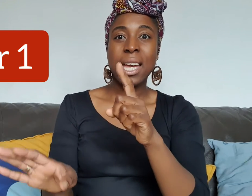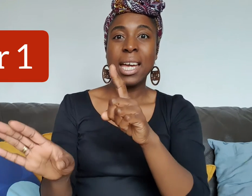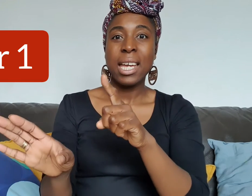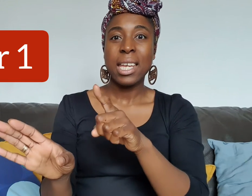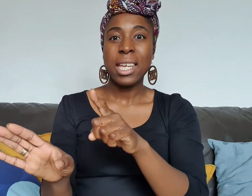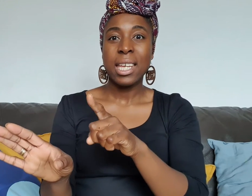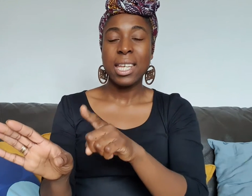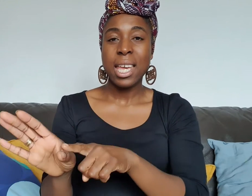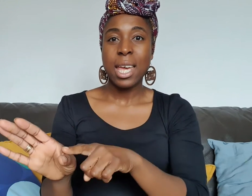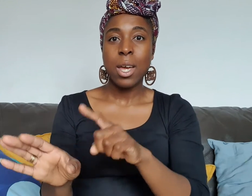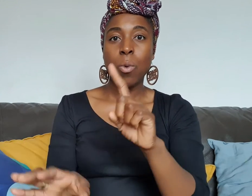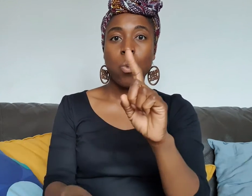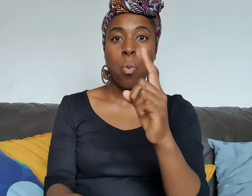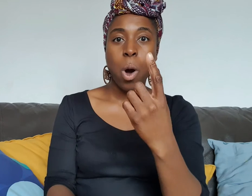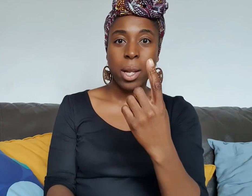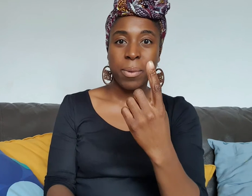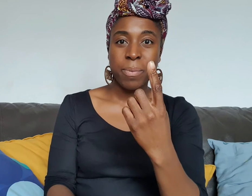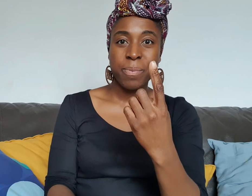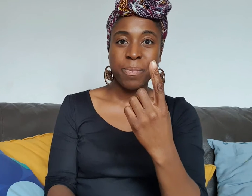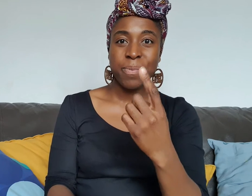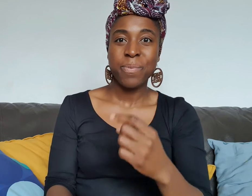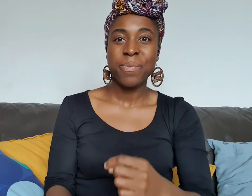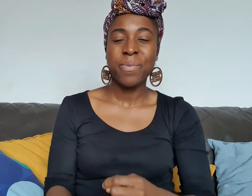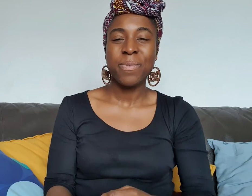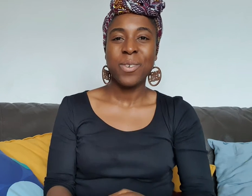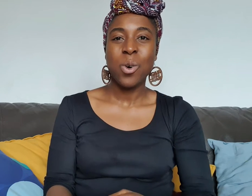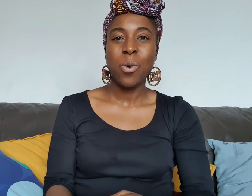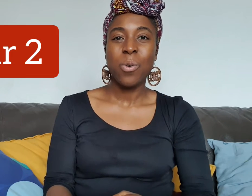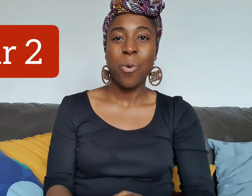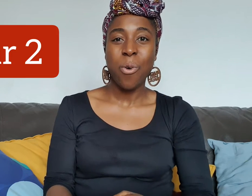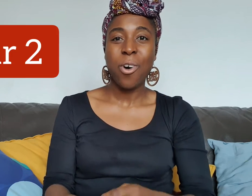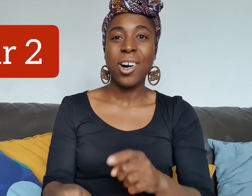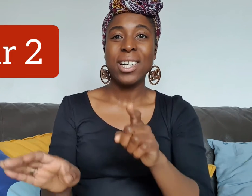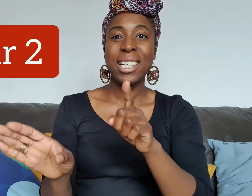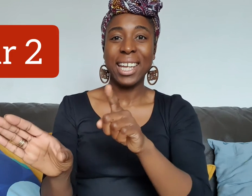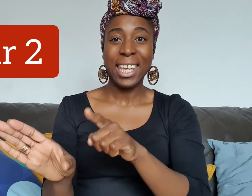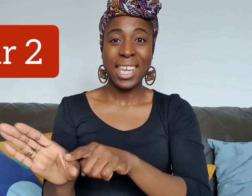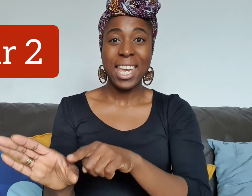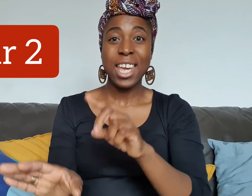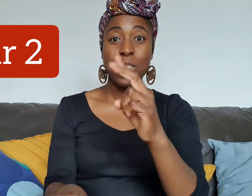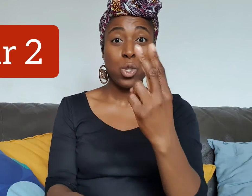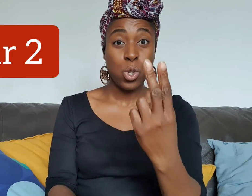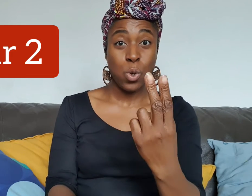Year one. Or year two.